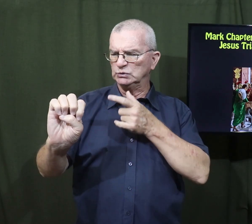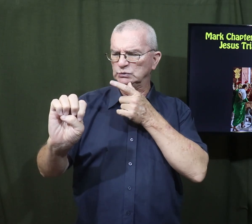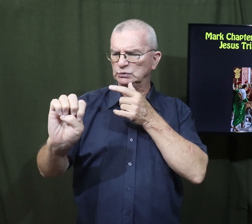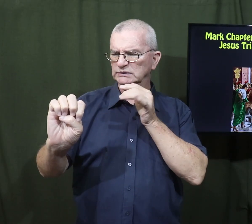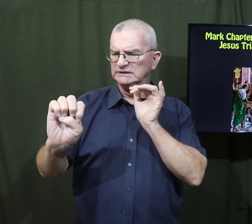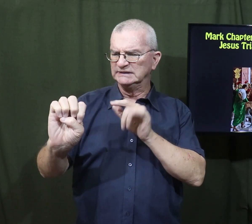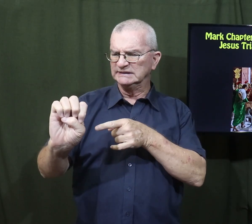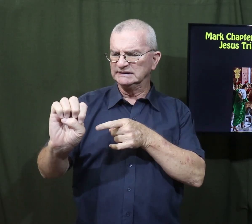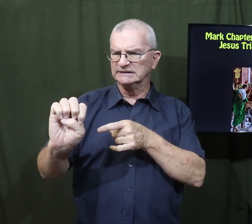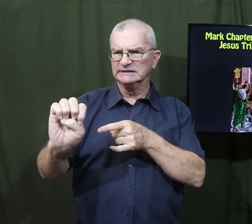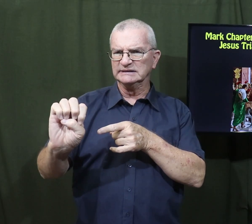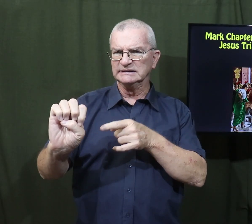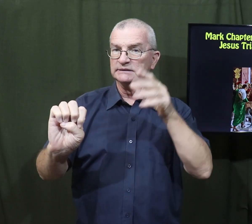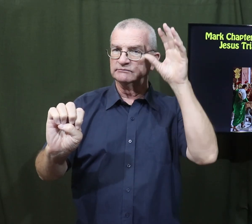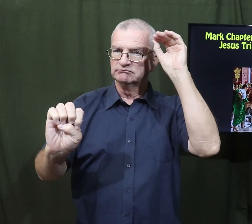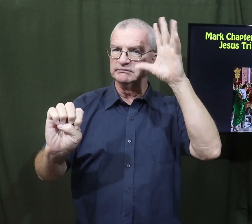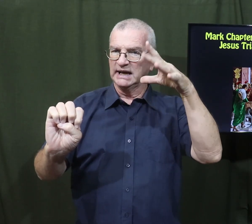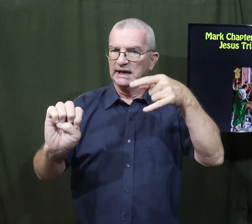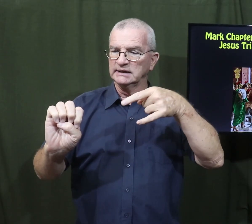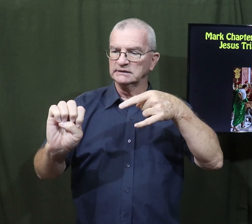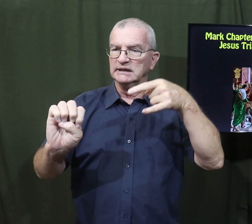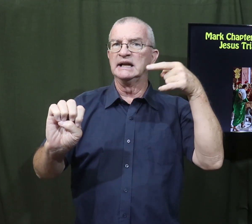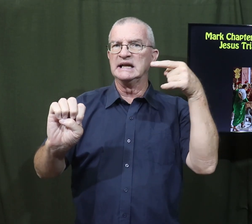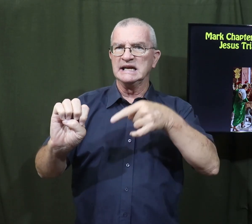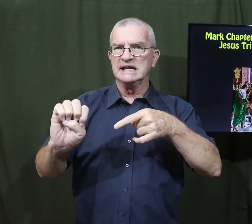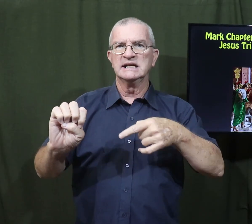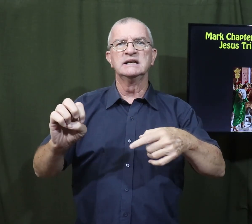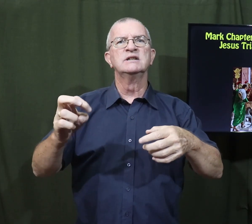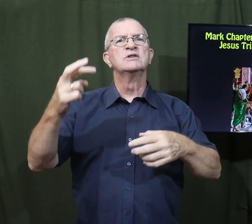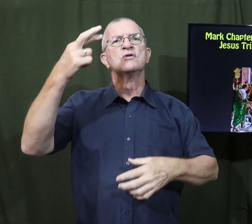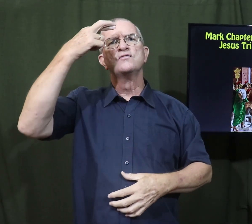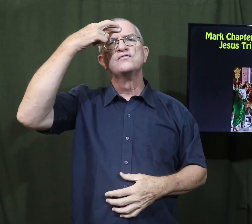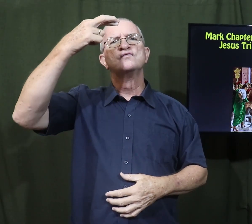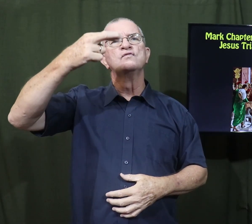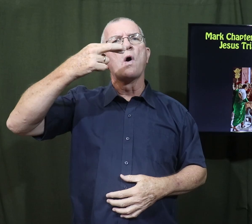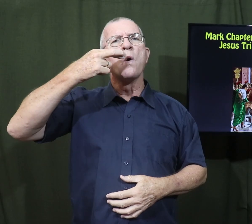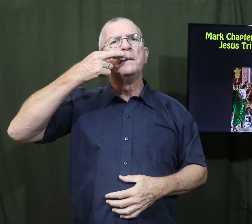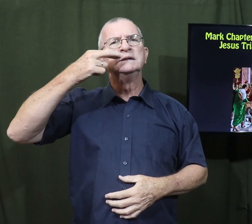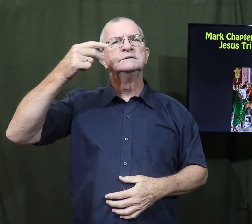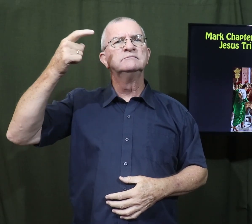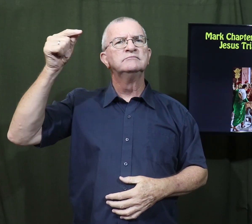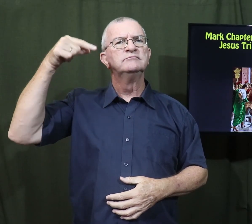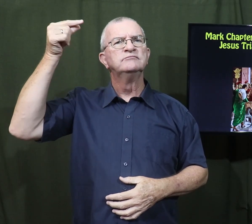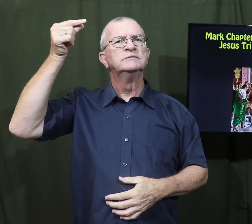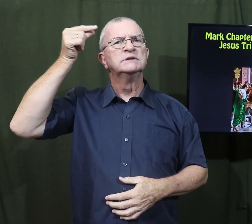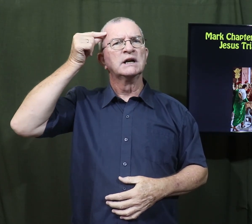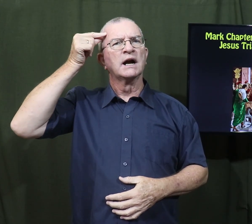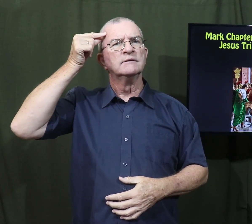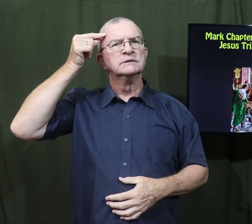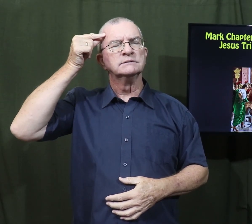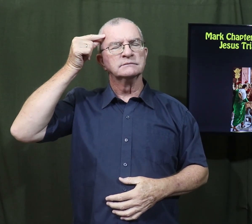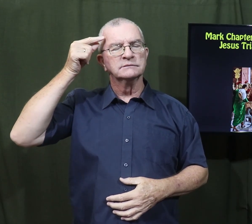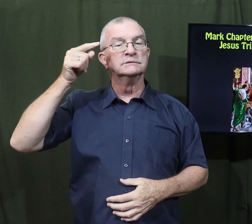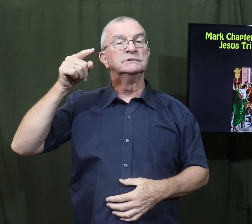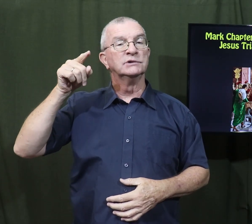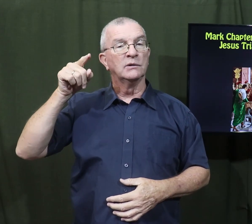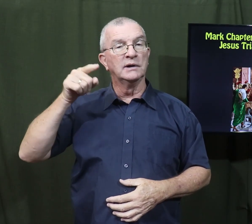And who is that? It's a man's name. He's the Roman governor,